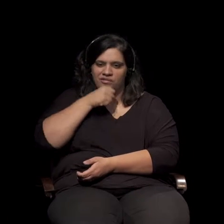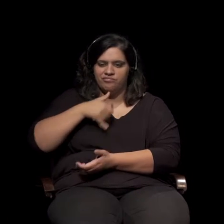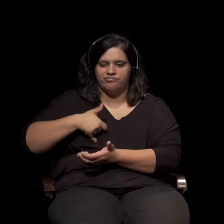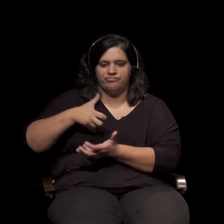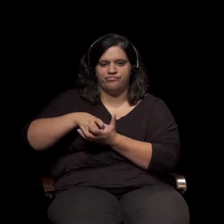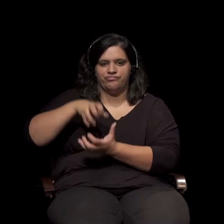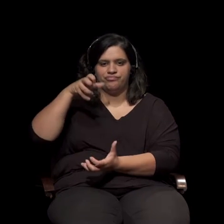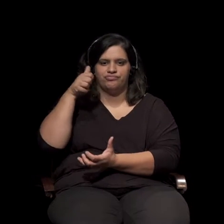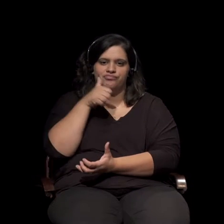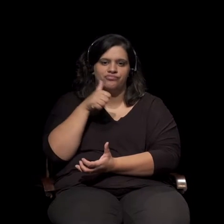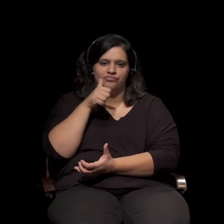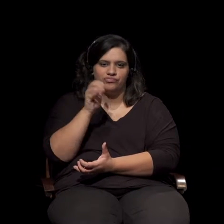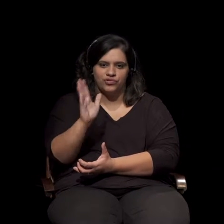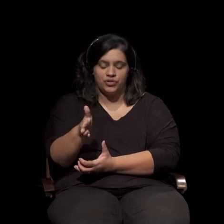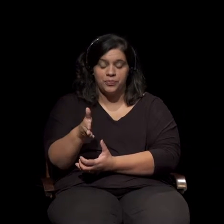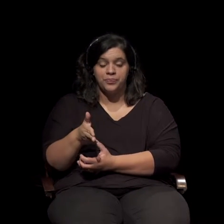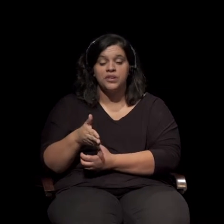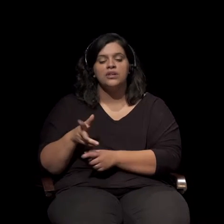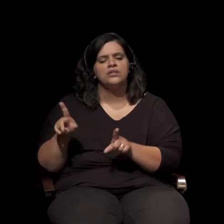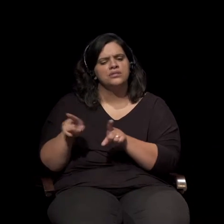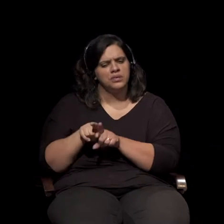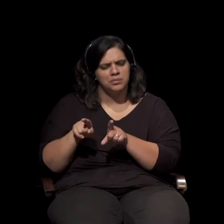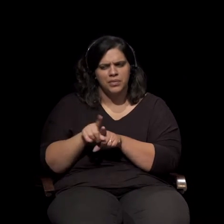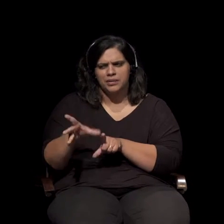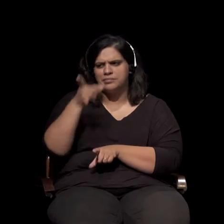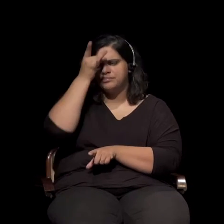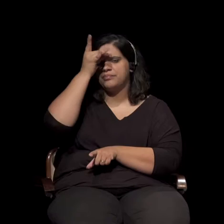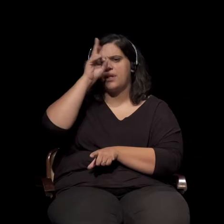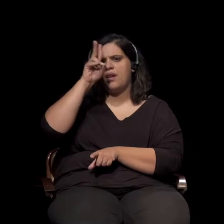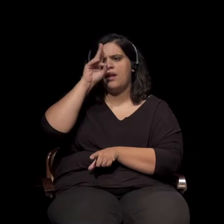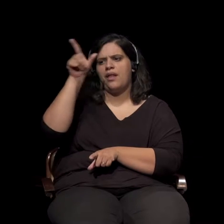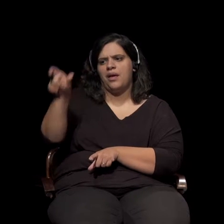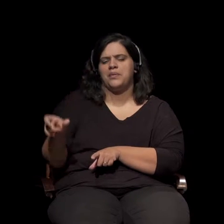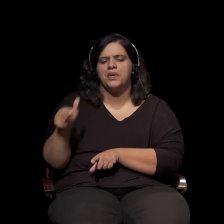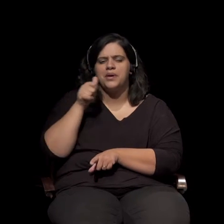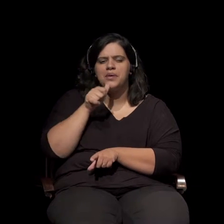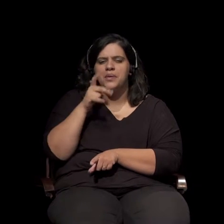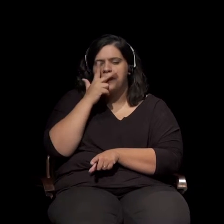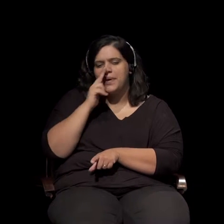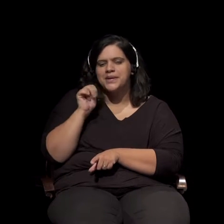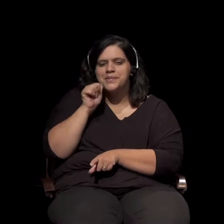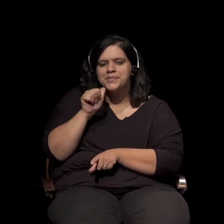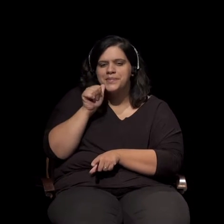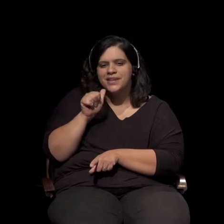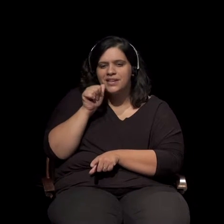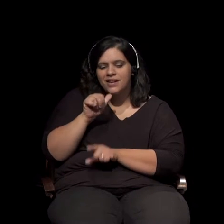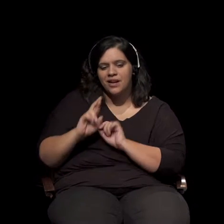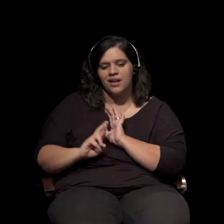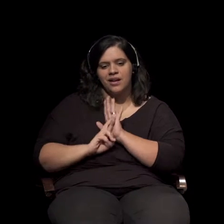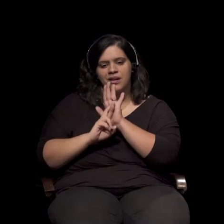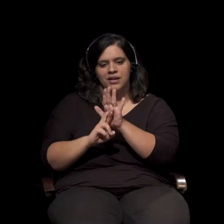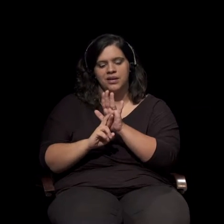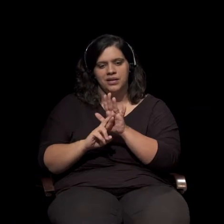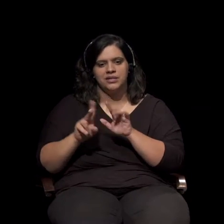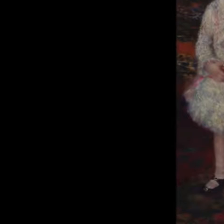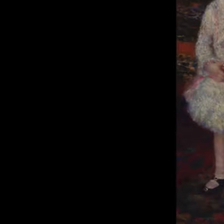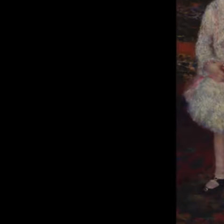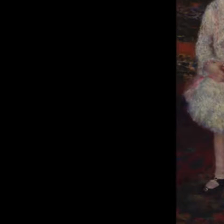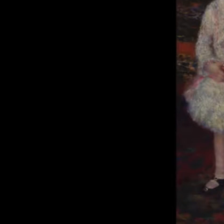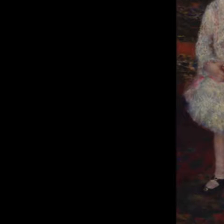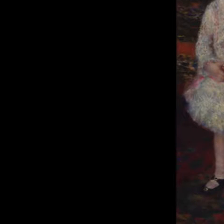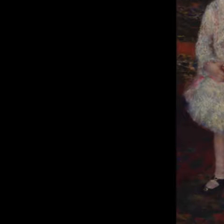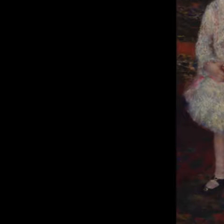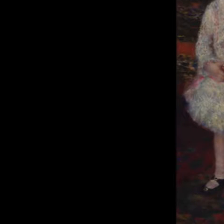Nevertheless, we will always remember her as a young girl depicted with her sister Alice in Pink and Blue, painted